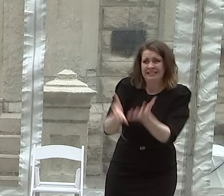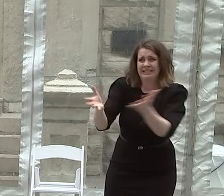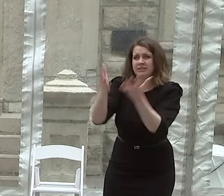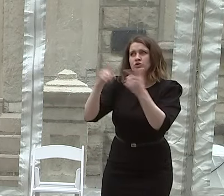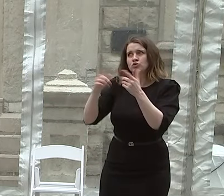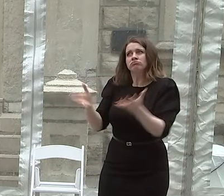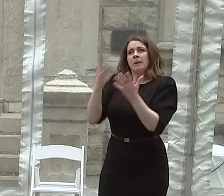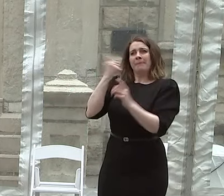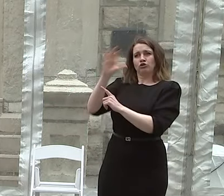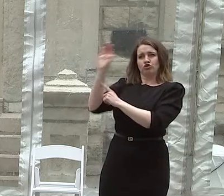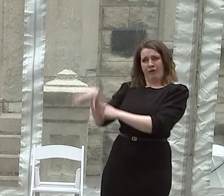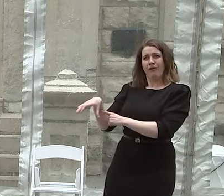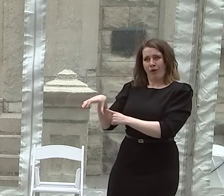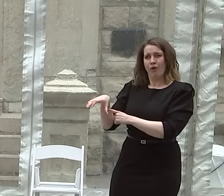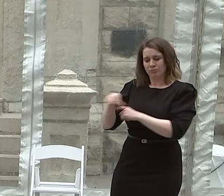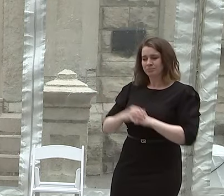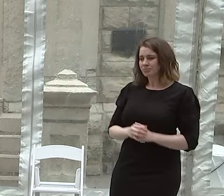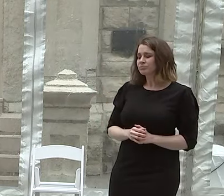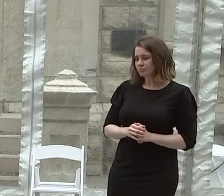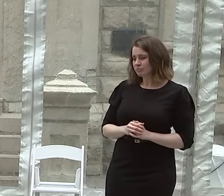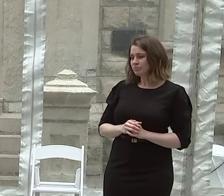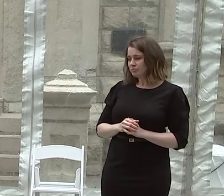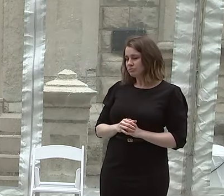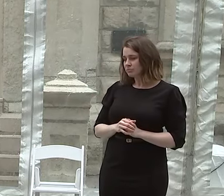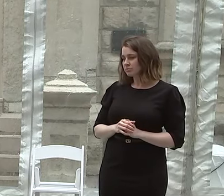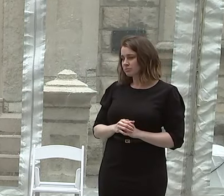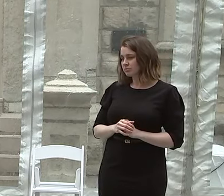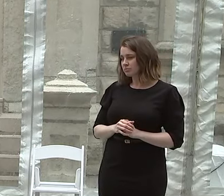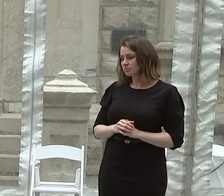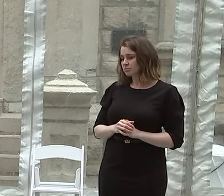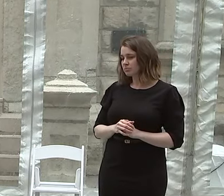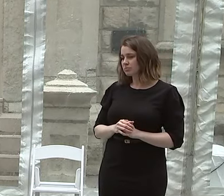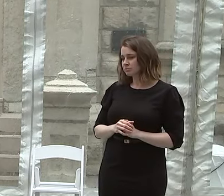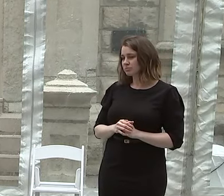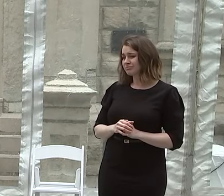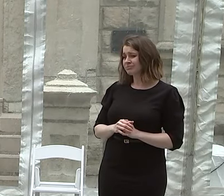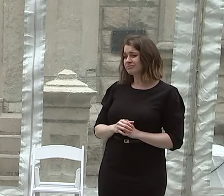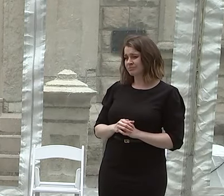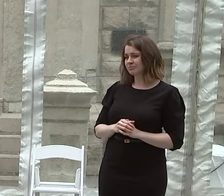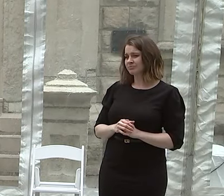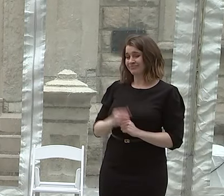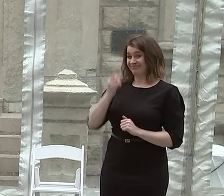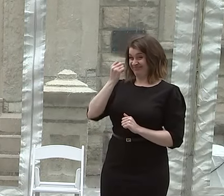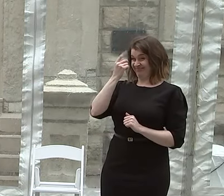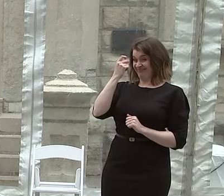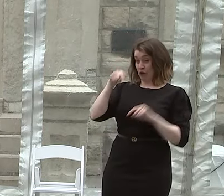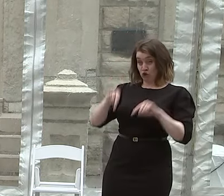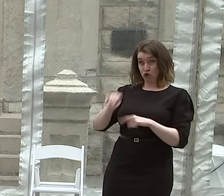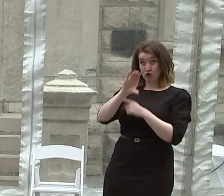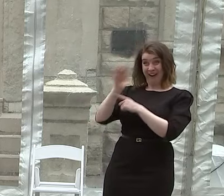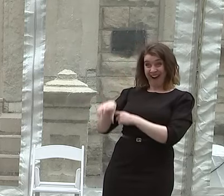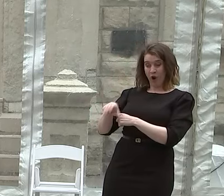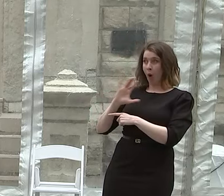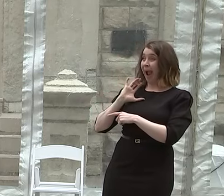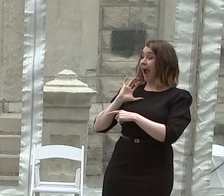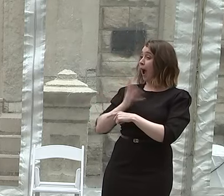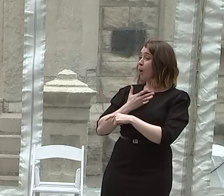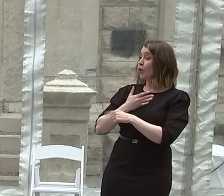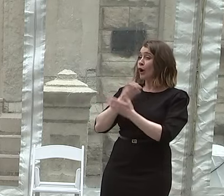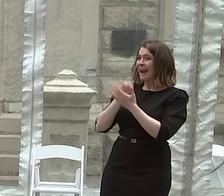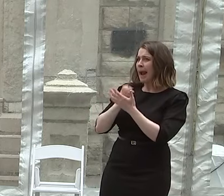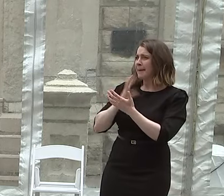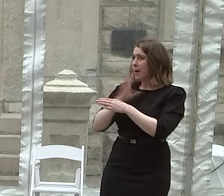city. And we need to remember that if we have a consumer-based economy in this country, and